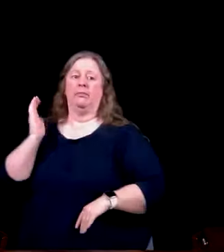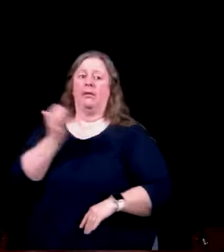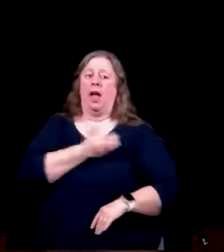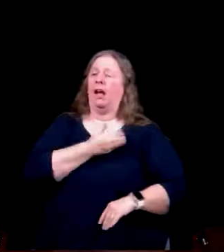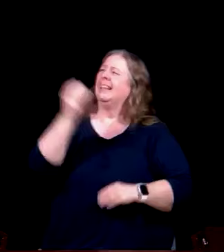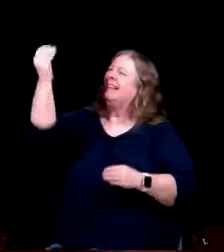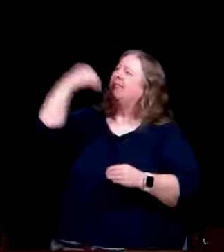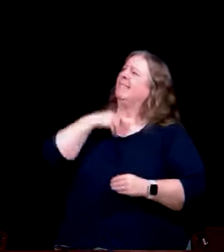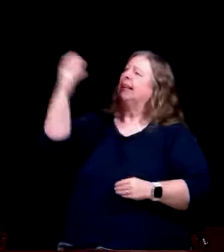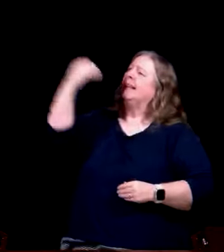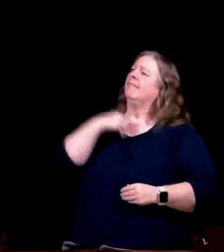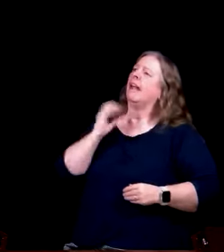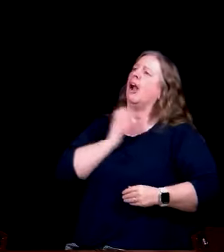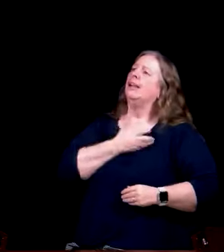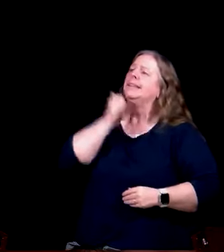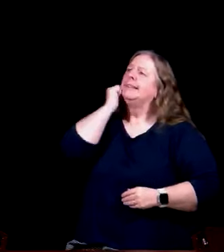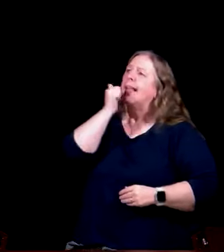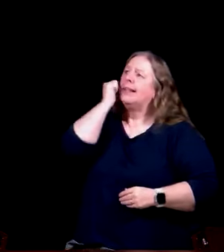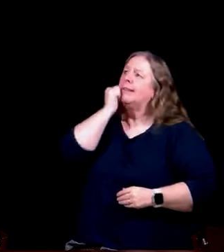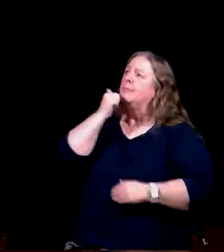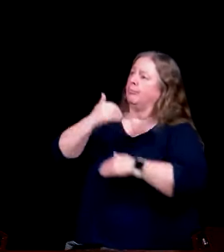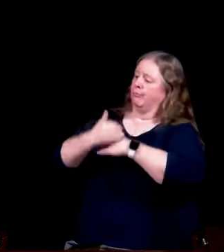Give us this day our daily bread,